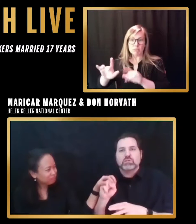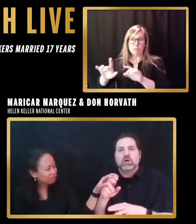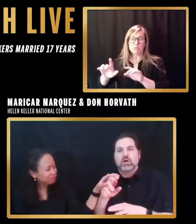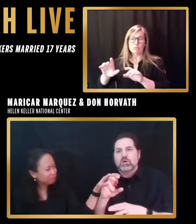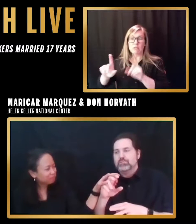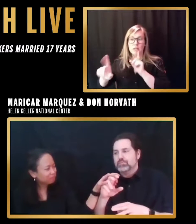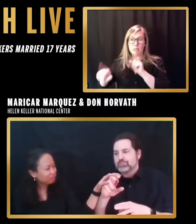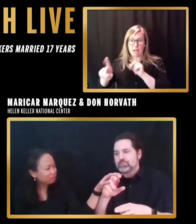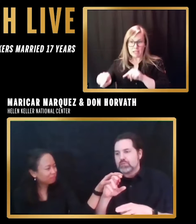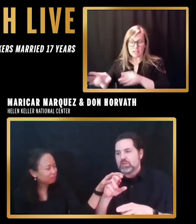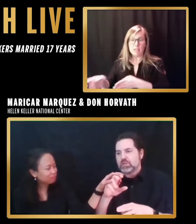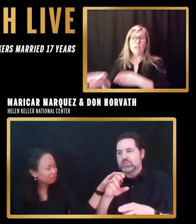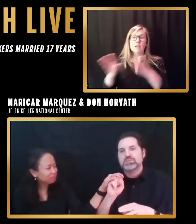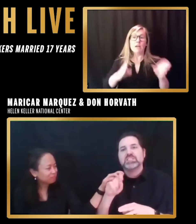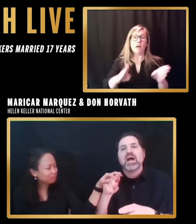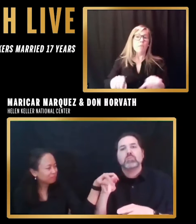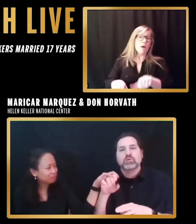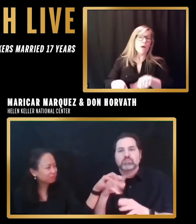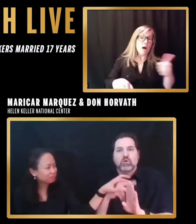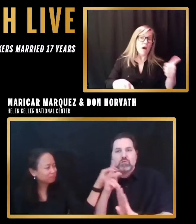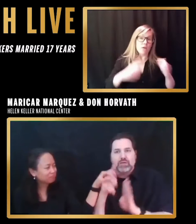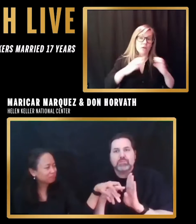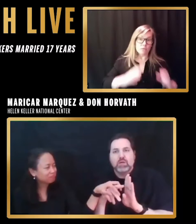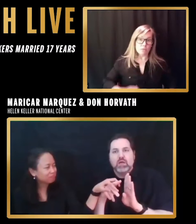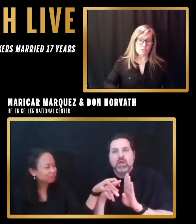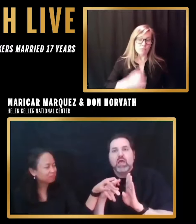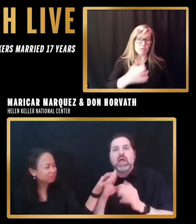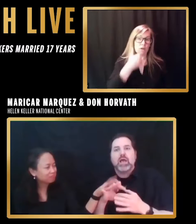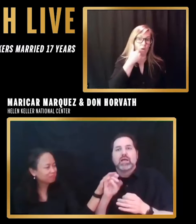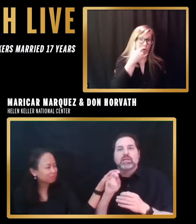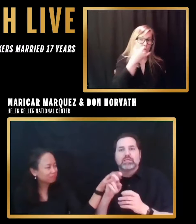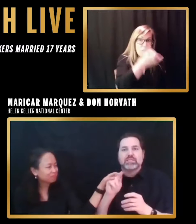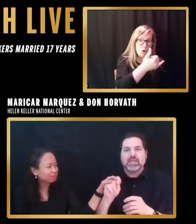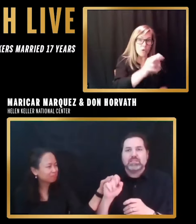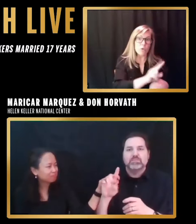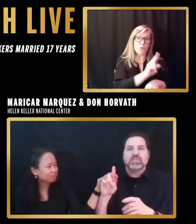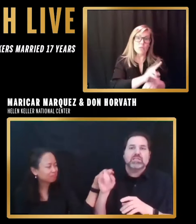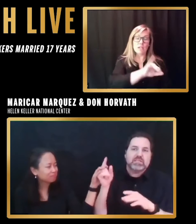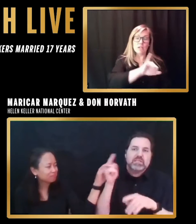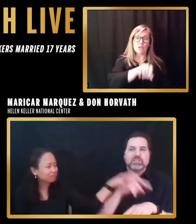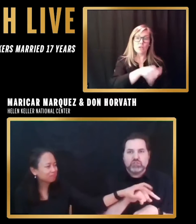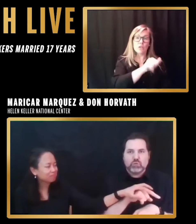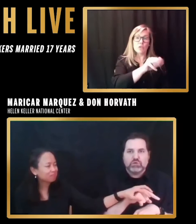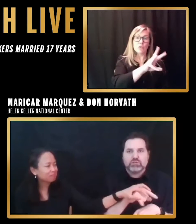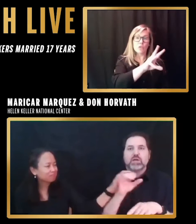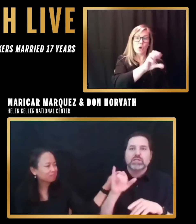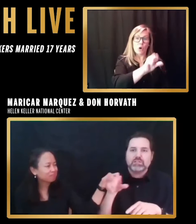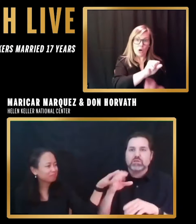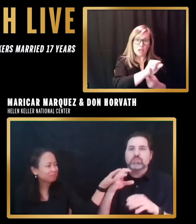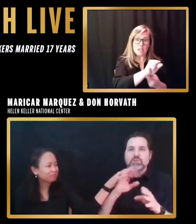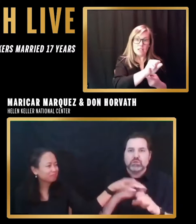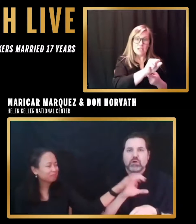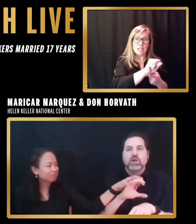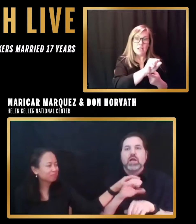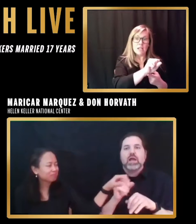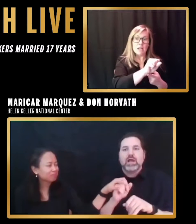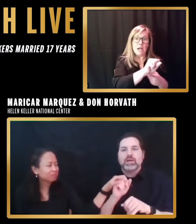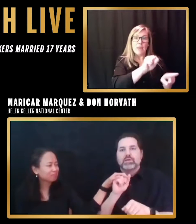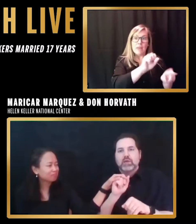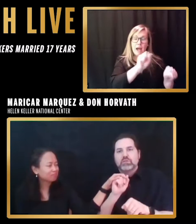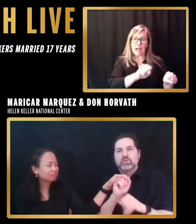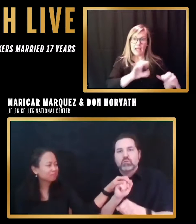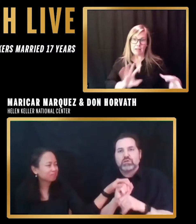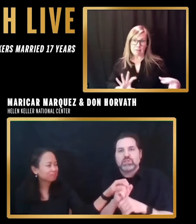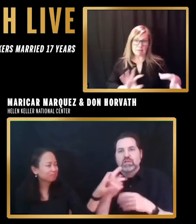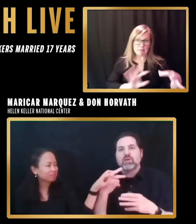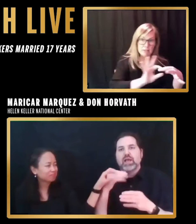JAWS speech output program, and I can tandem into his JAWS on his computer, and